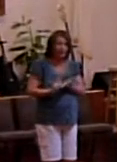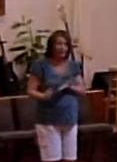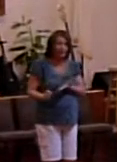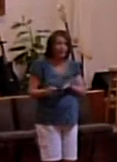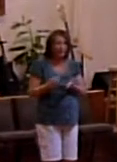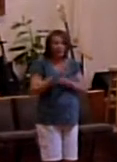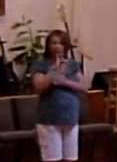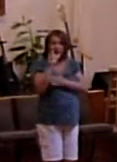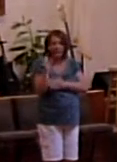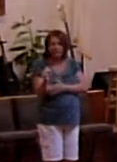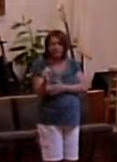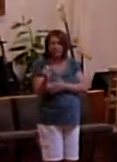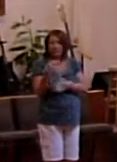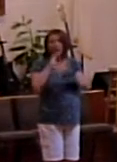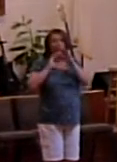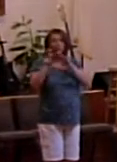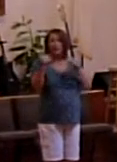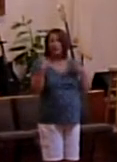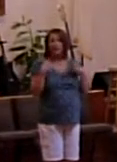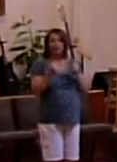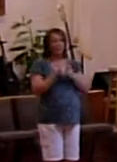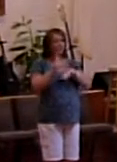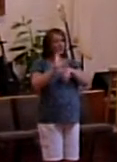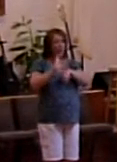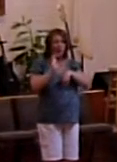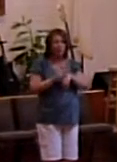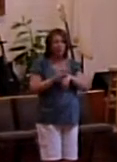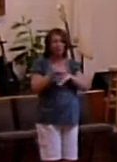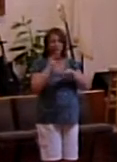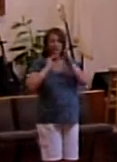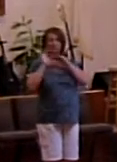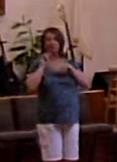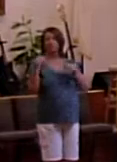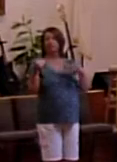with church. The frustration that you have